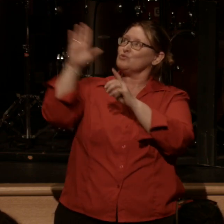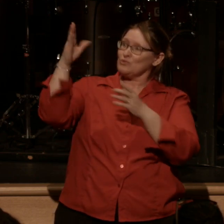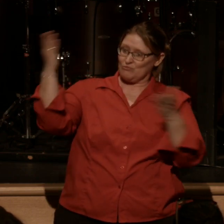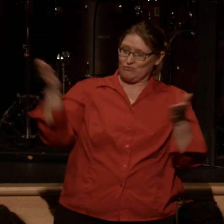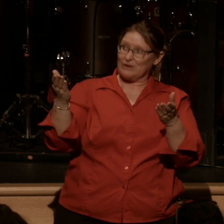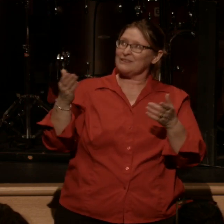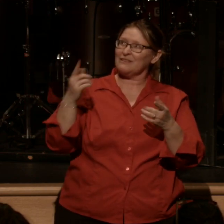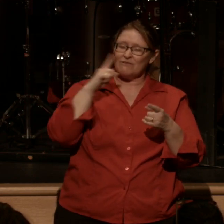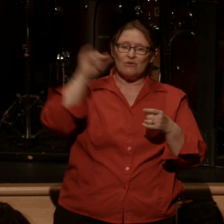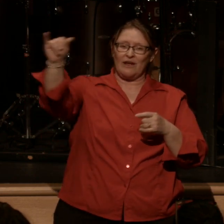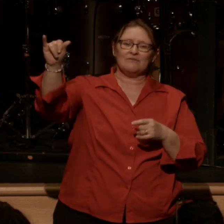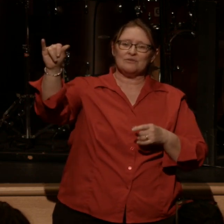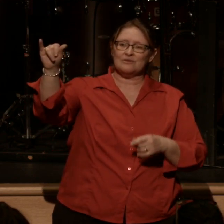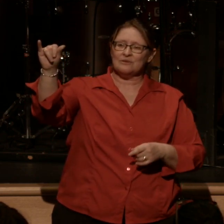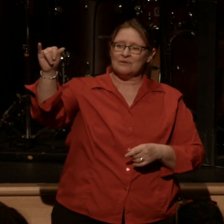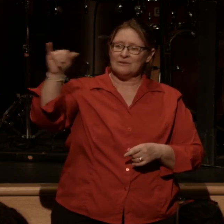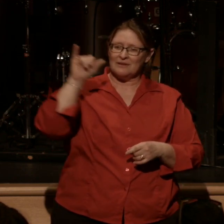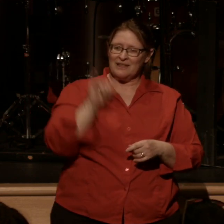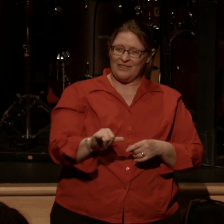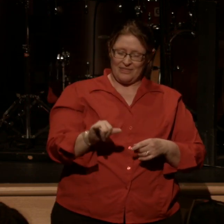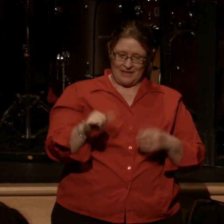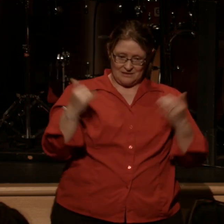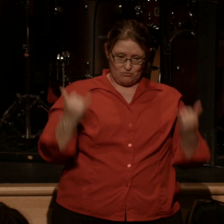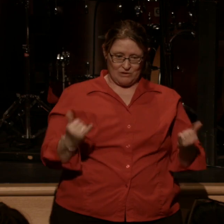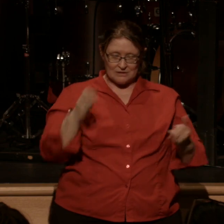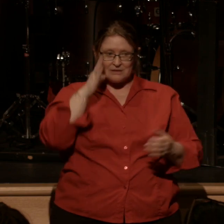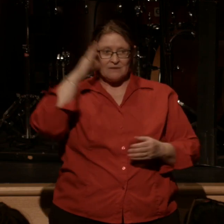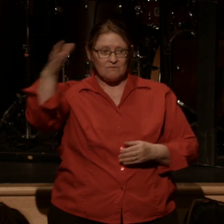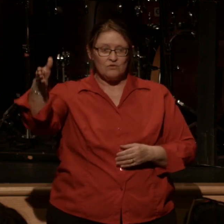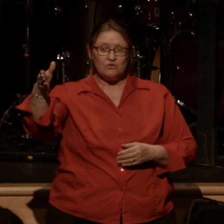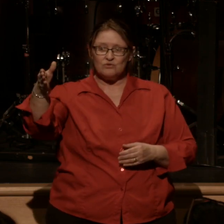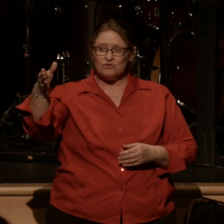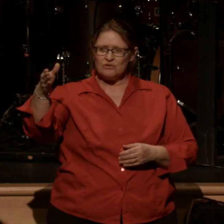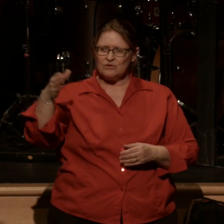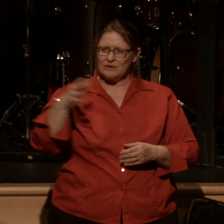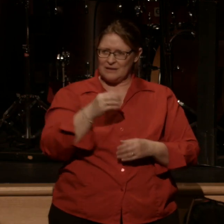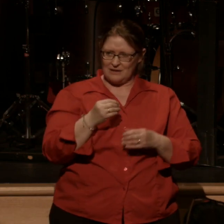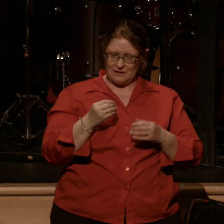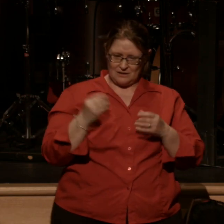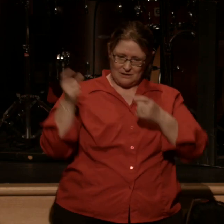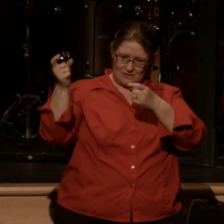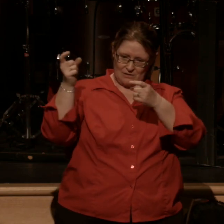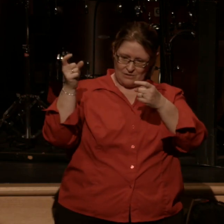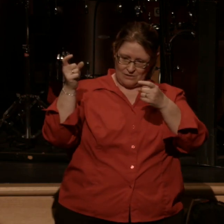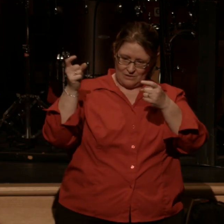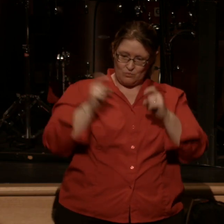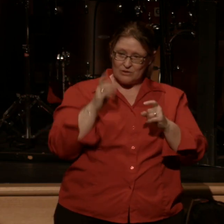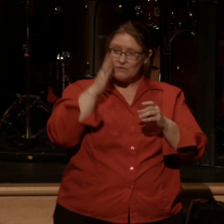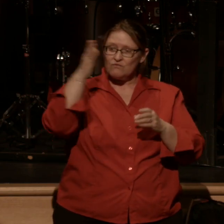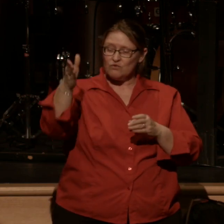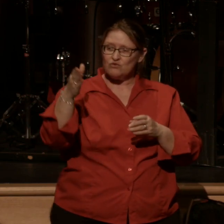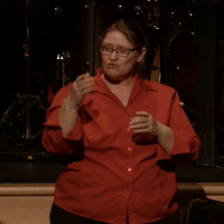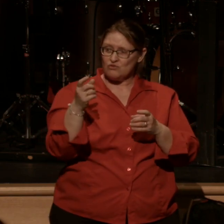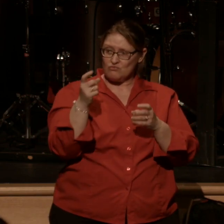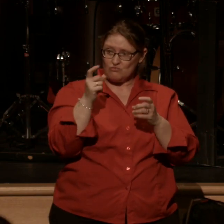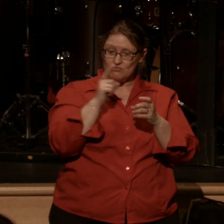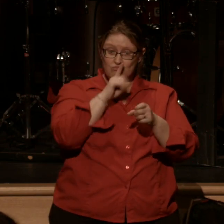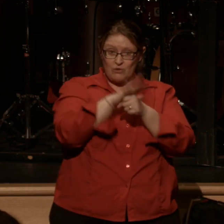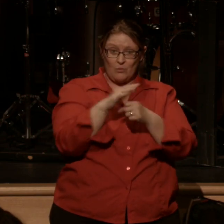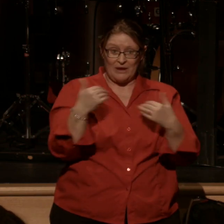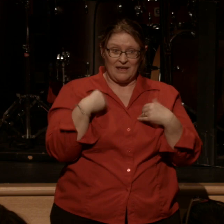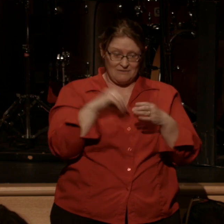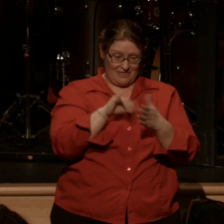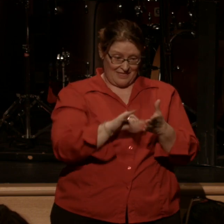forevermore. It's a present and a future and a present and future promise that we have in